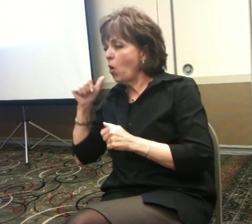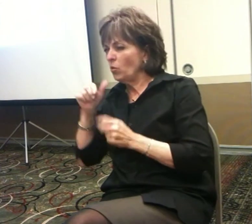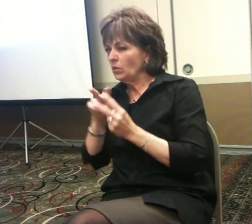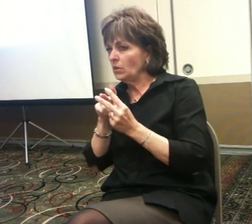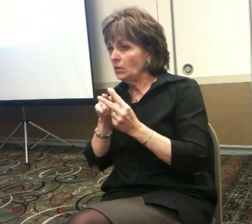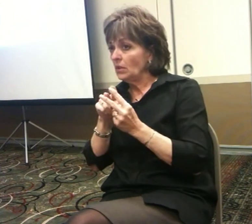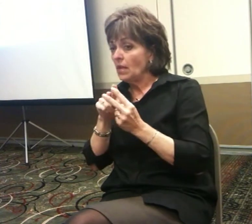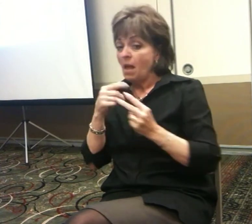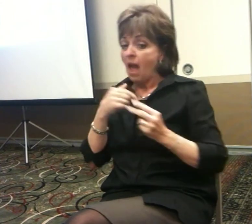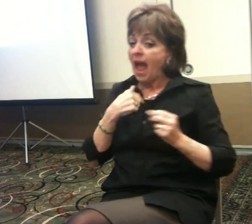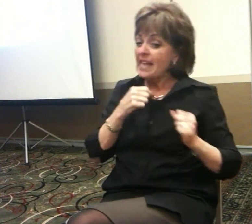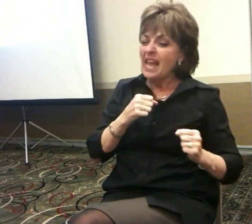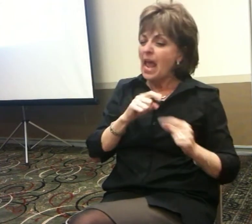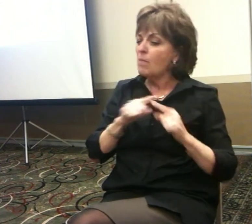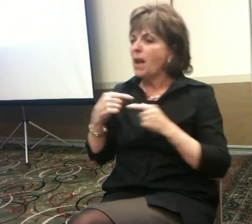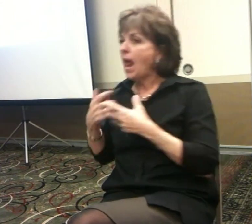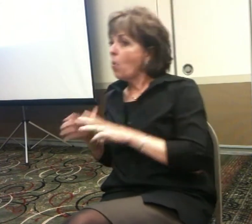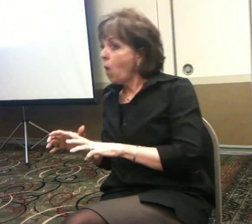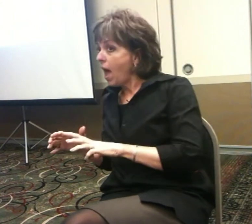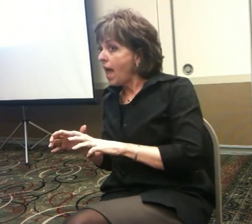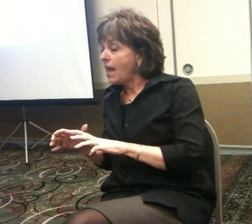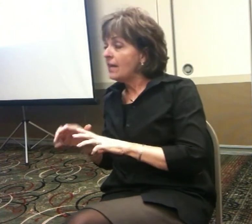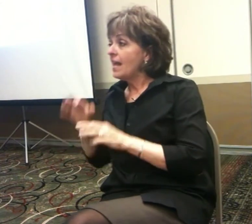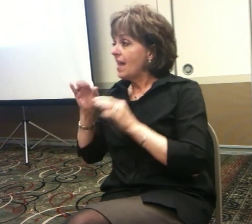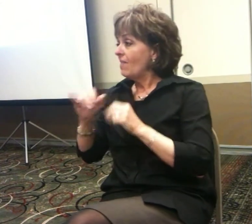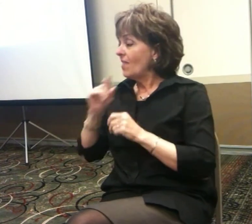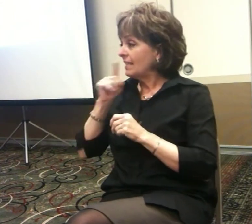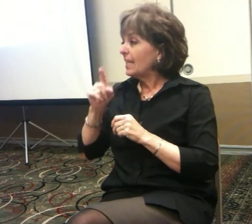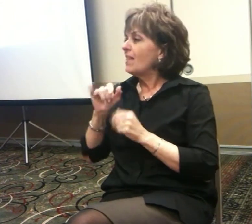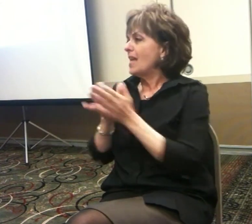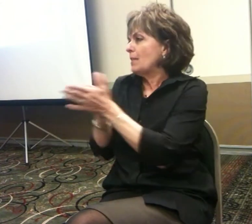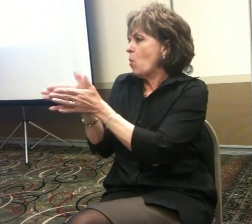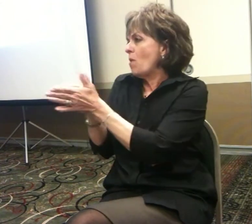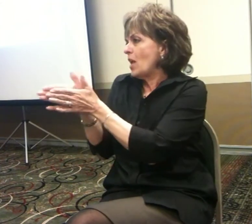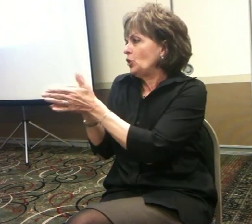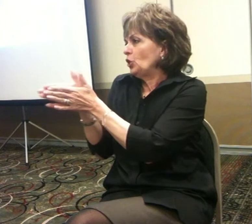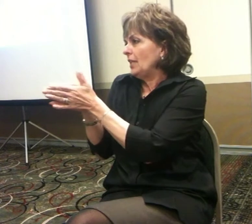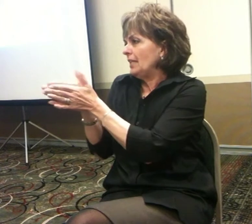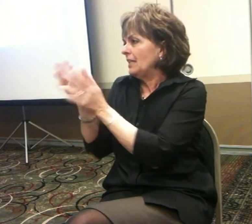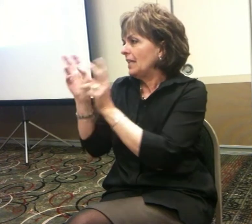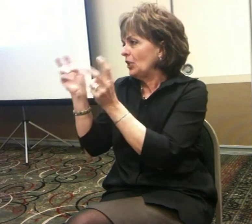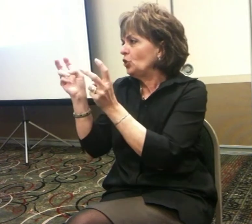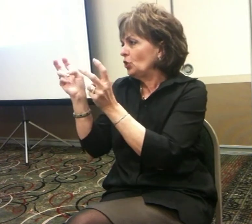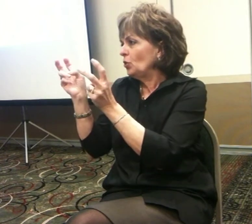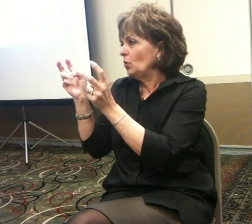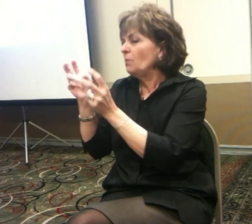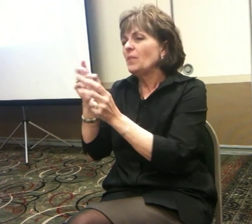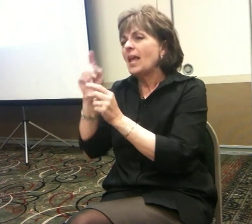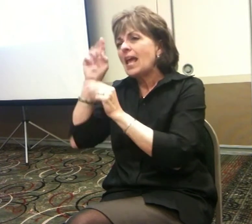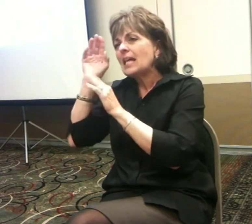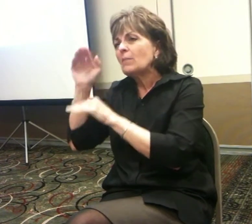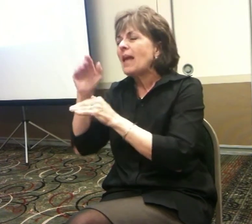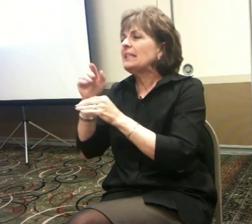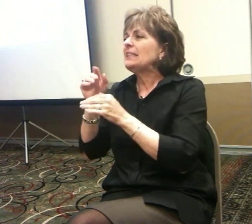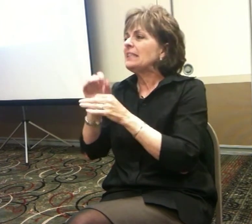do it? If that's the case, it's a motivational issue. All right? And again, which is expectancy and value. If I